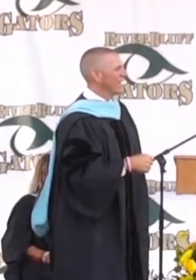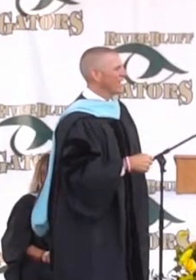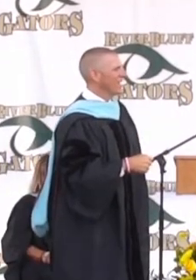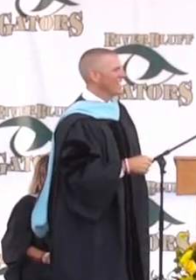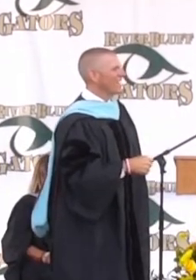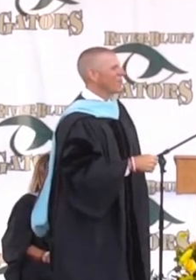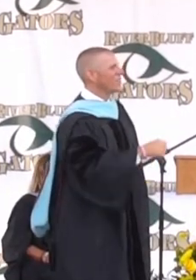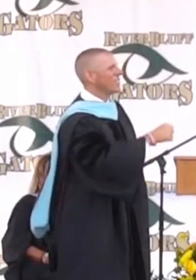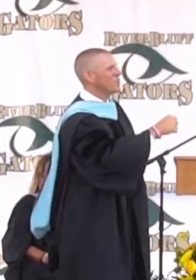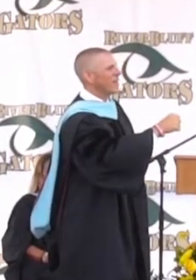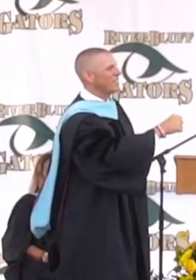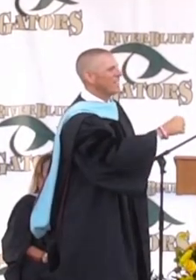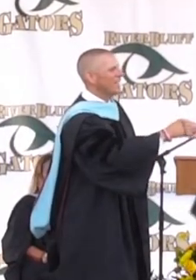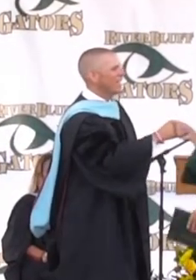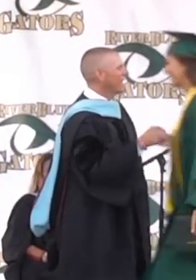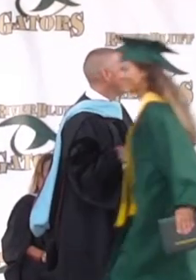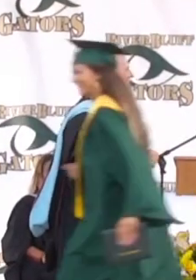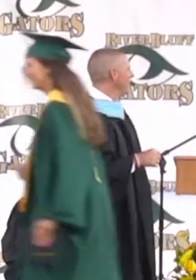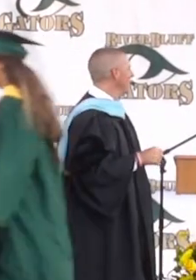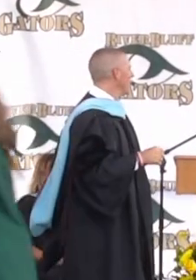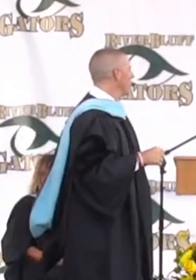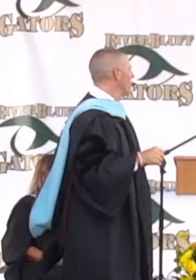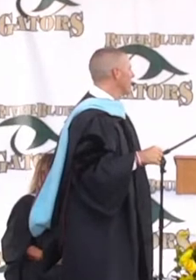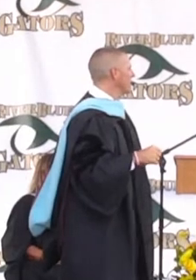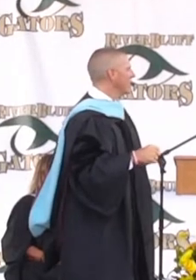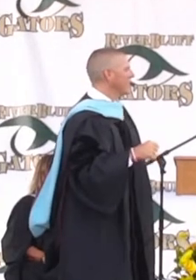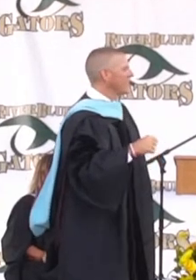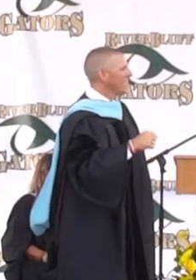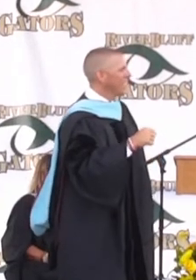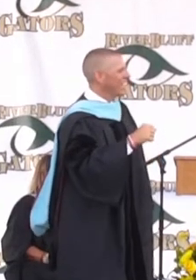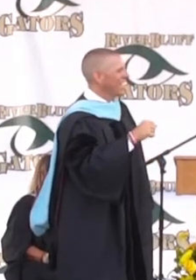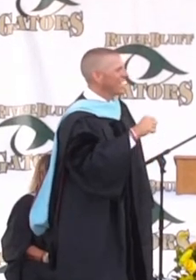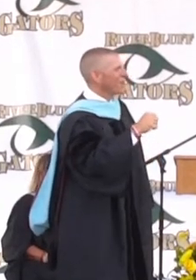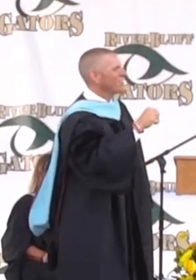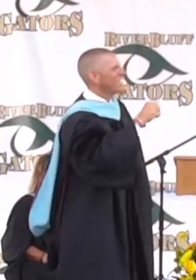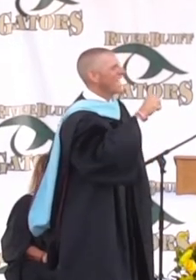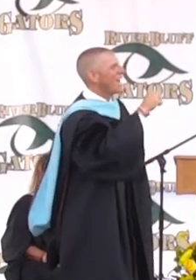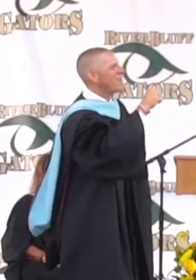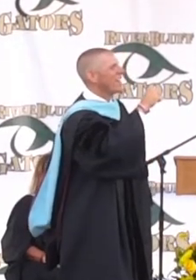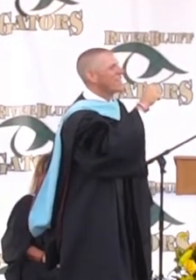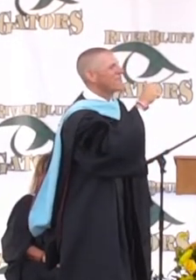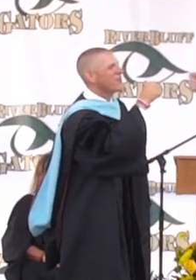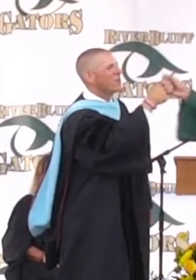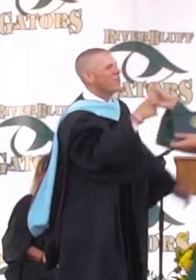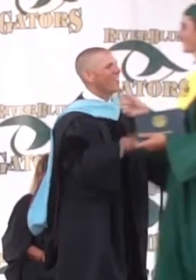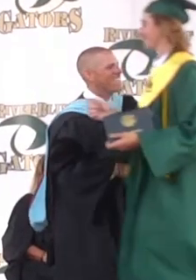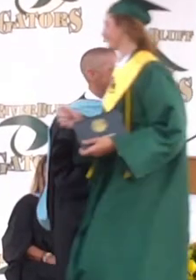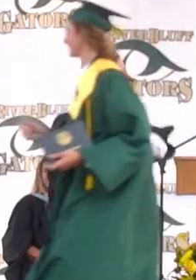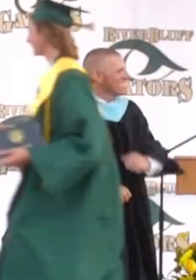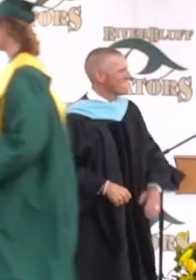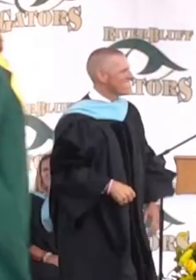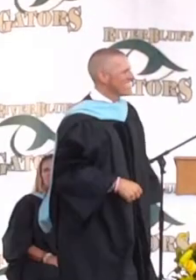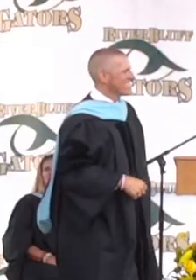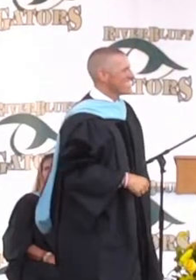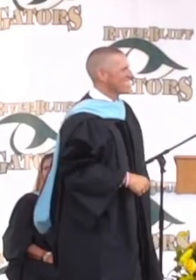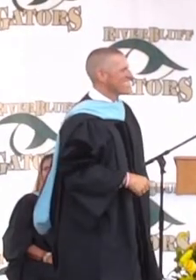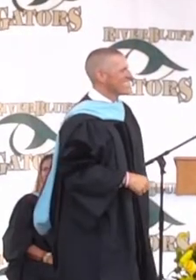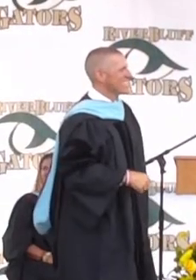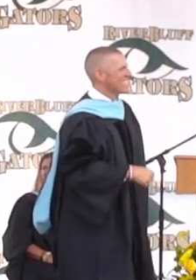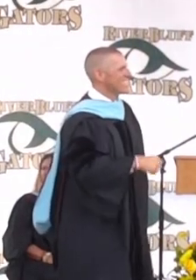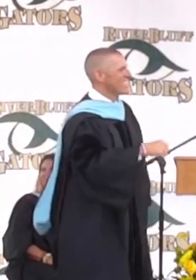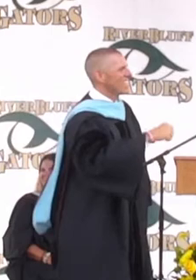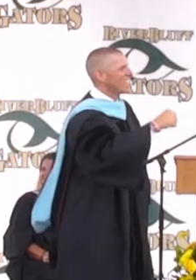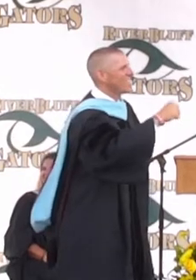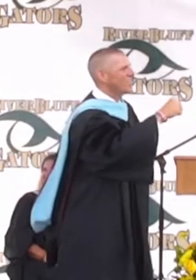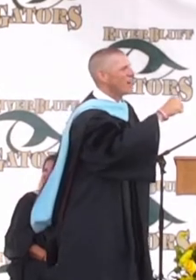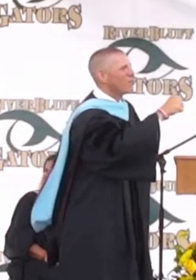McPherson, honor graduate. Thomas Hampton Newman IV, honor graduate. Chase David Powell, honor